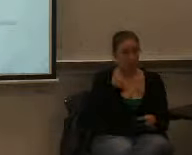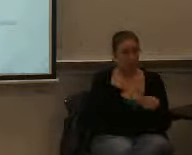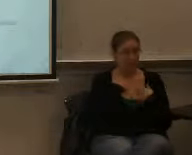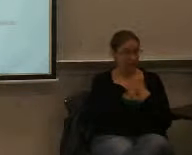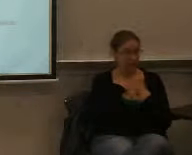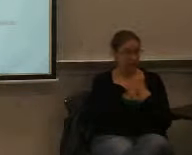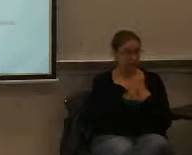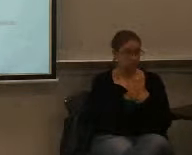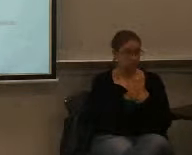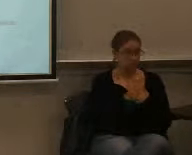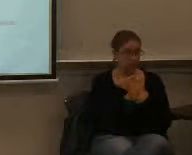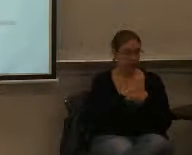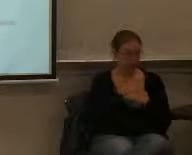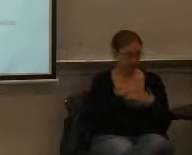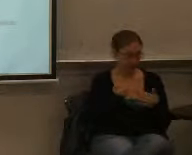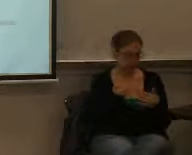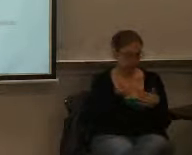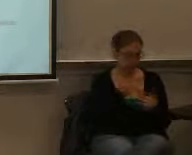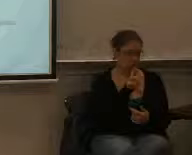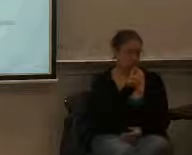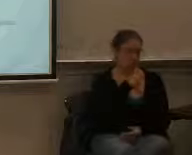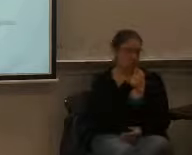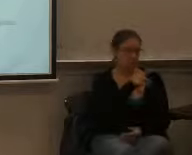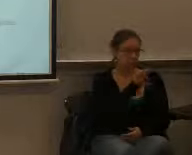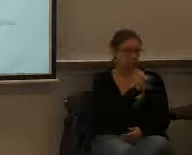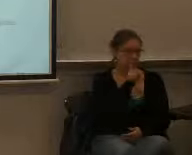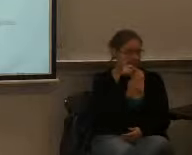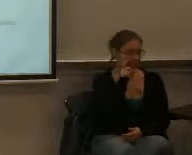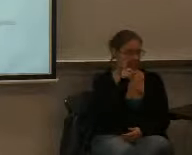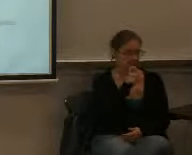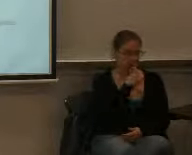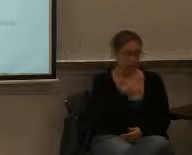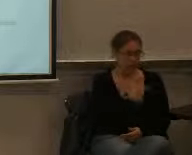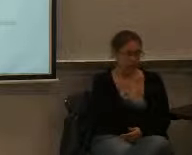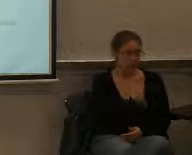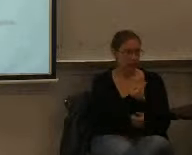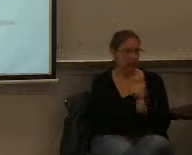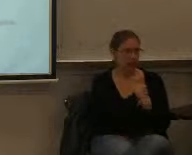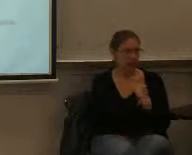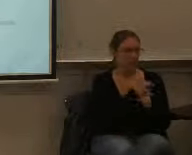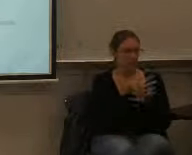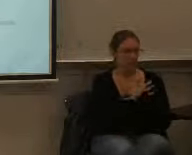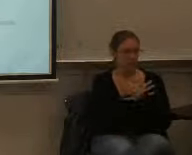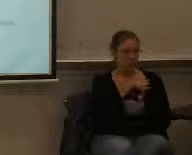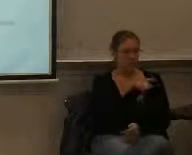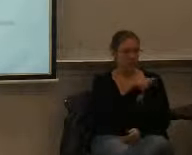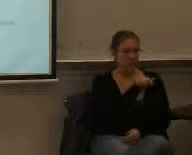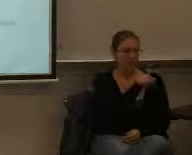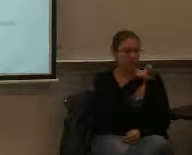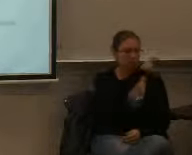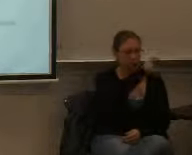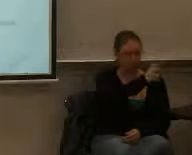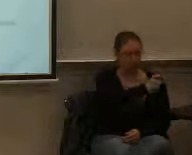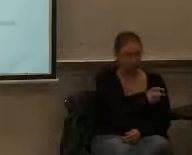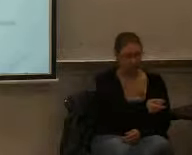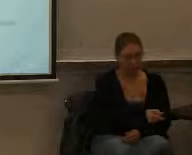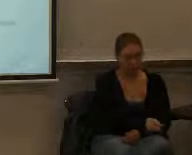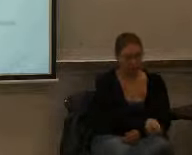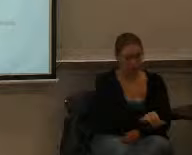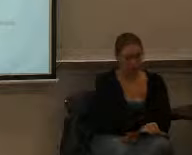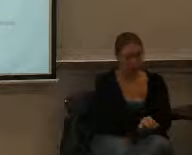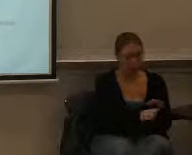species just basically reproduces sexually, makes resting stages, and goes down into the bottom of